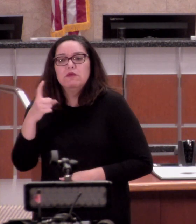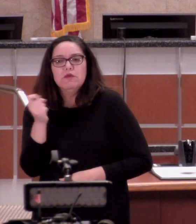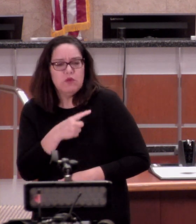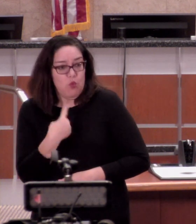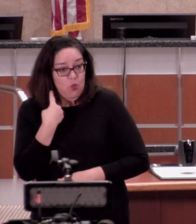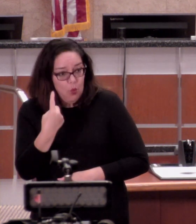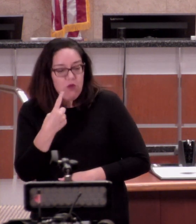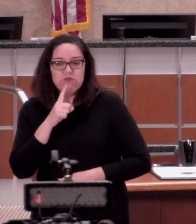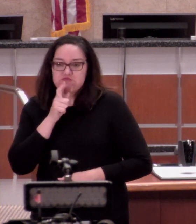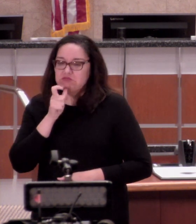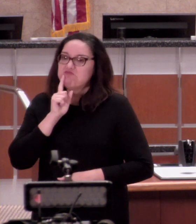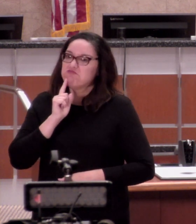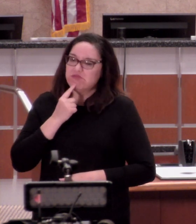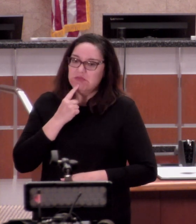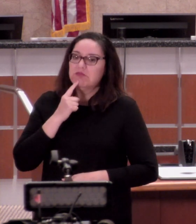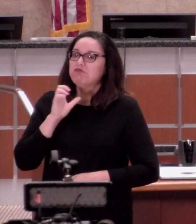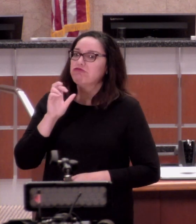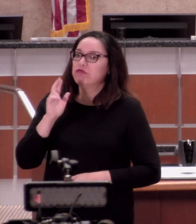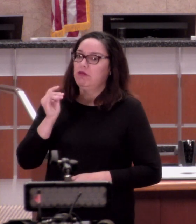One's in critical condition.